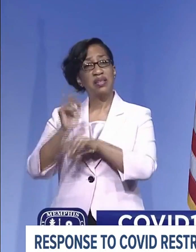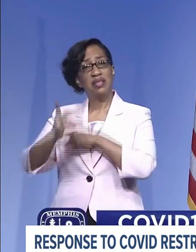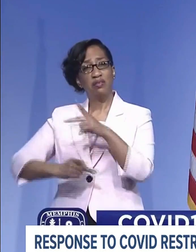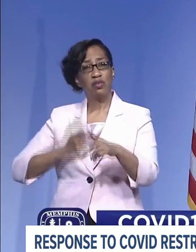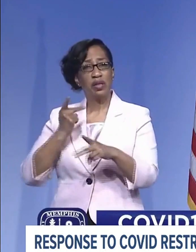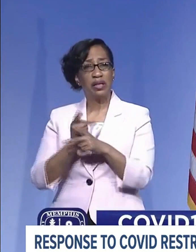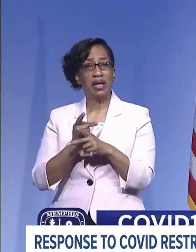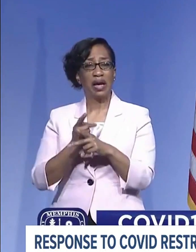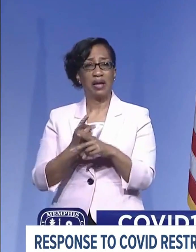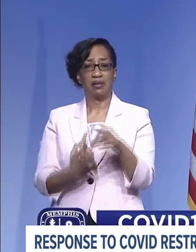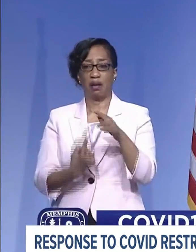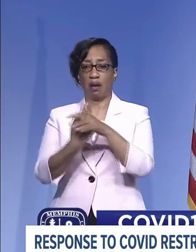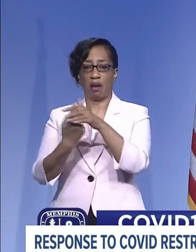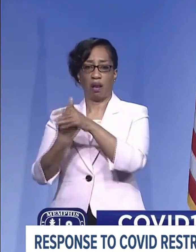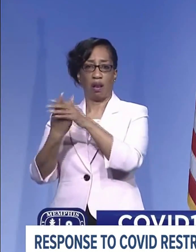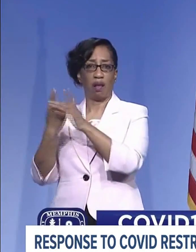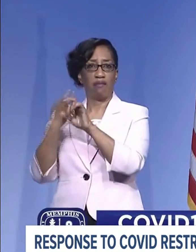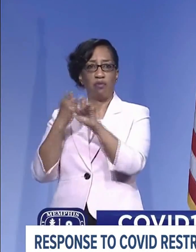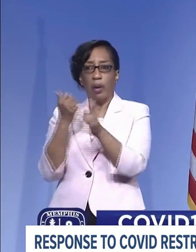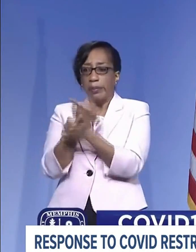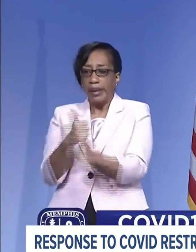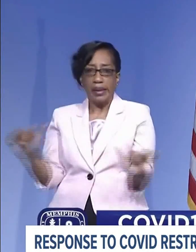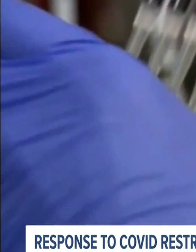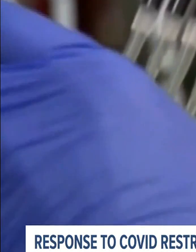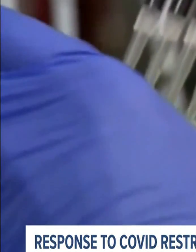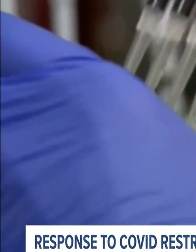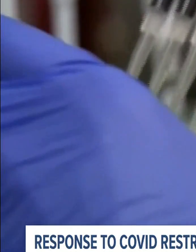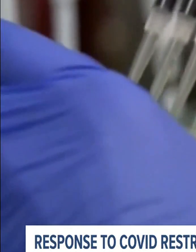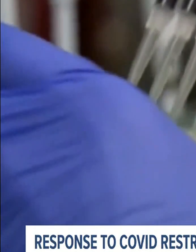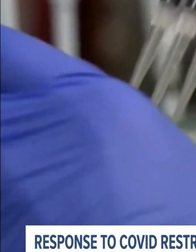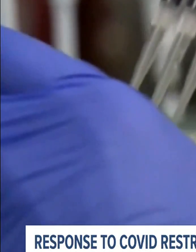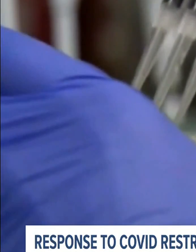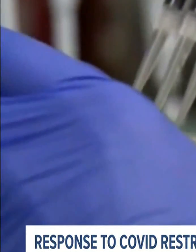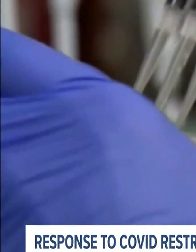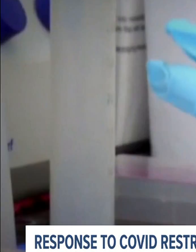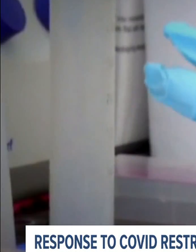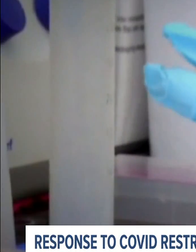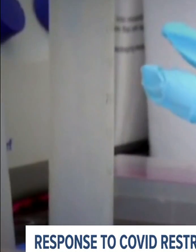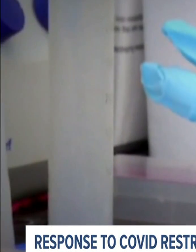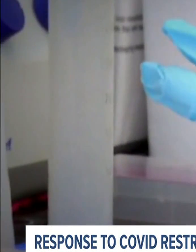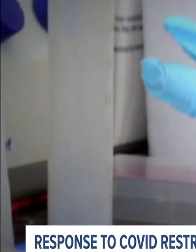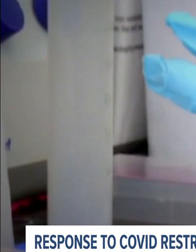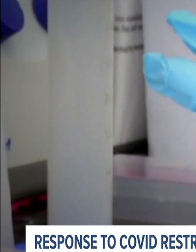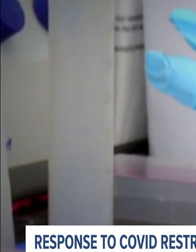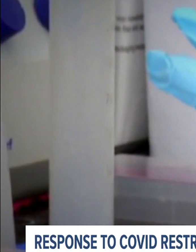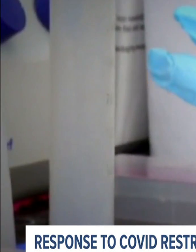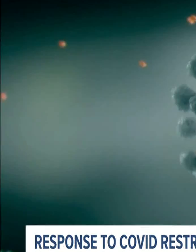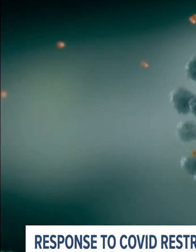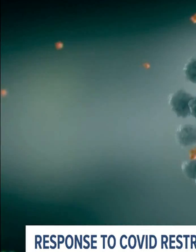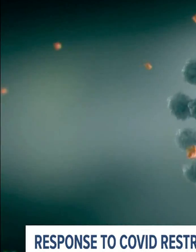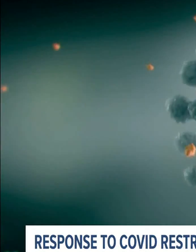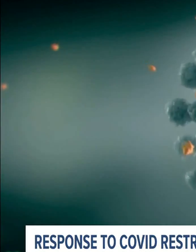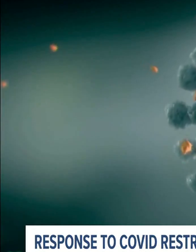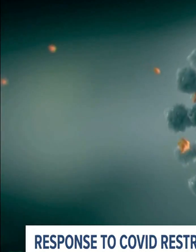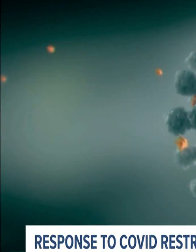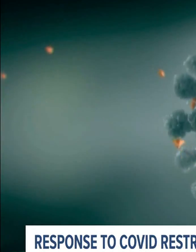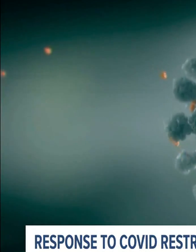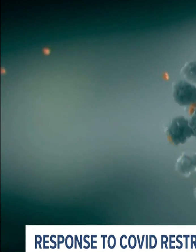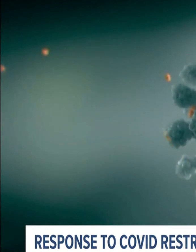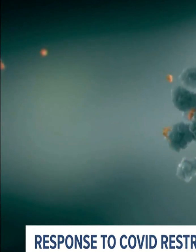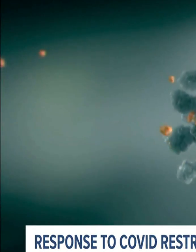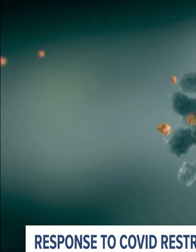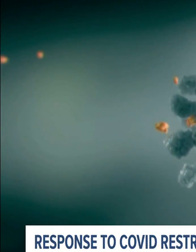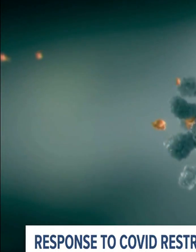could come to us from anywhere in the world at any point in time. The latest cause for concern came as a local lab detected the first case of the